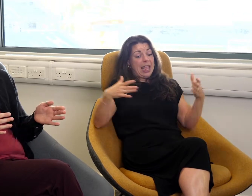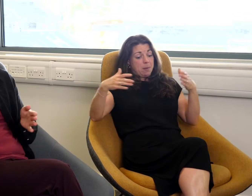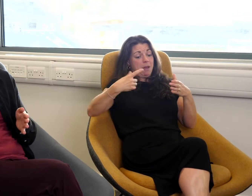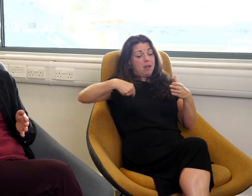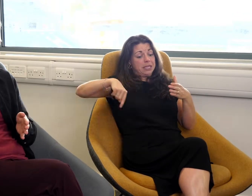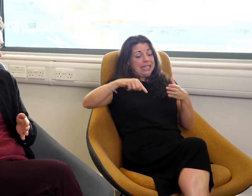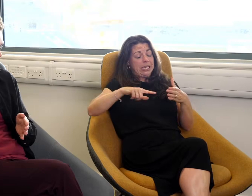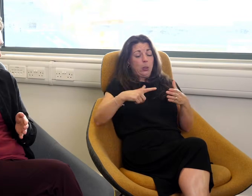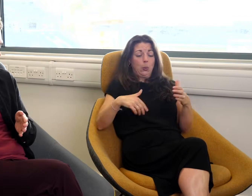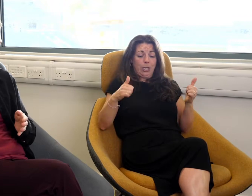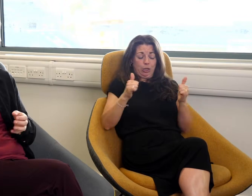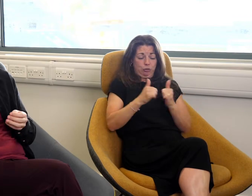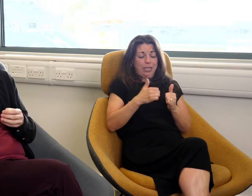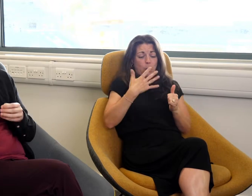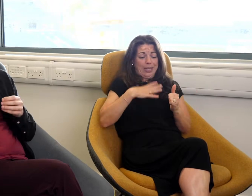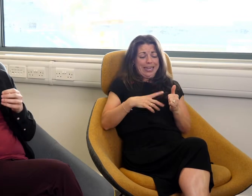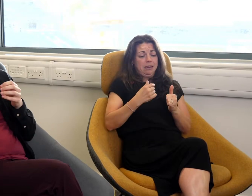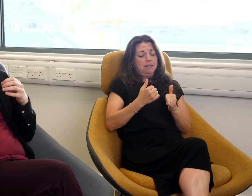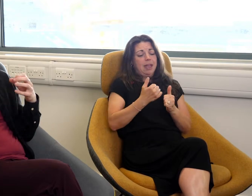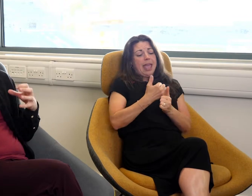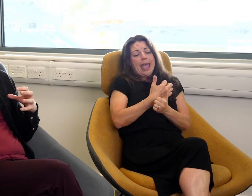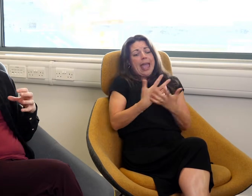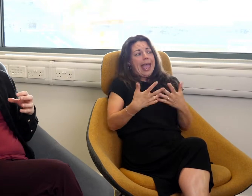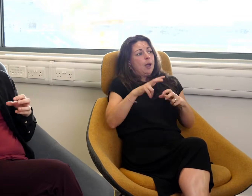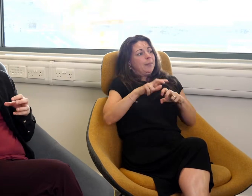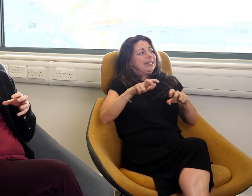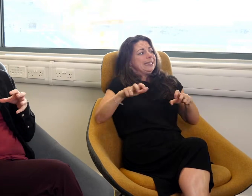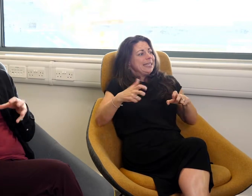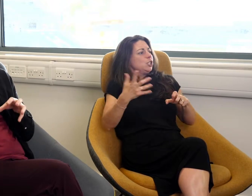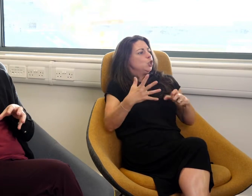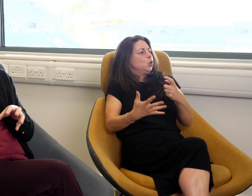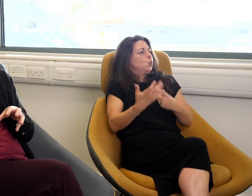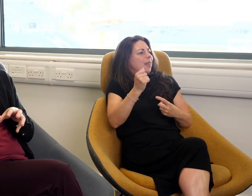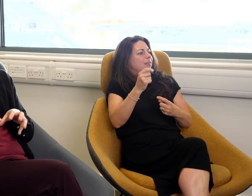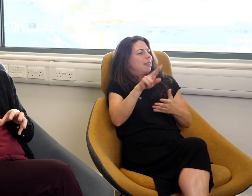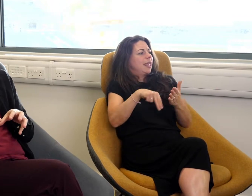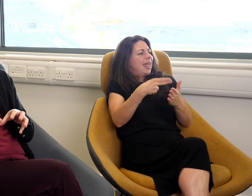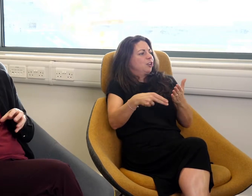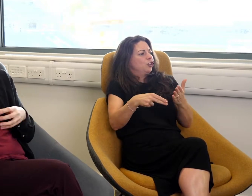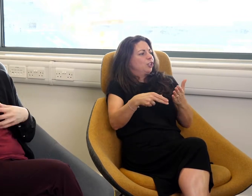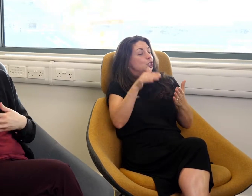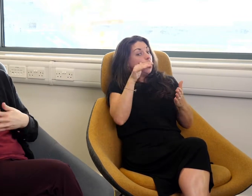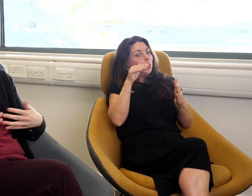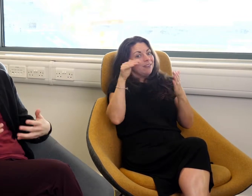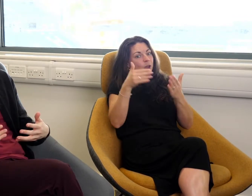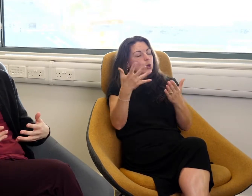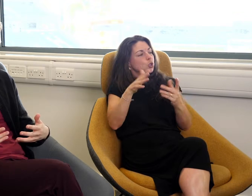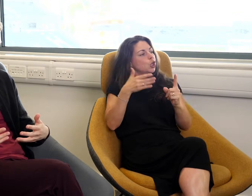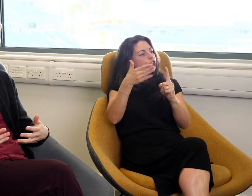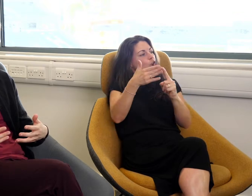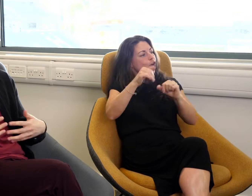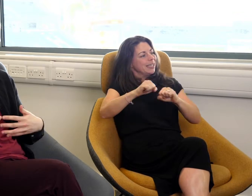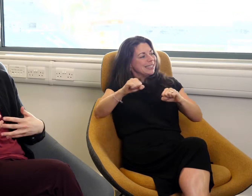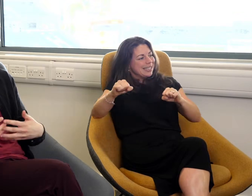of seats to get into government, so we're going to put most of our resources and kind of really target those seats in order to then be able to deliver for the whole country in